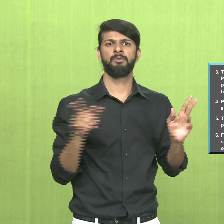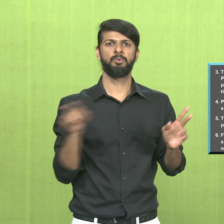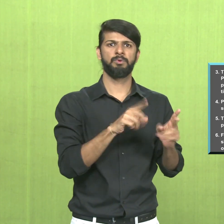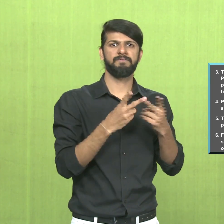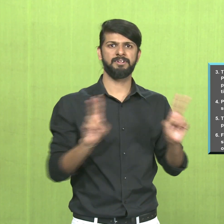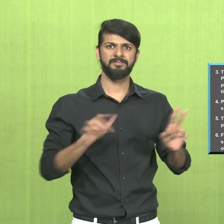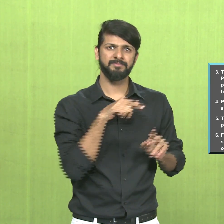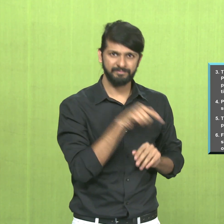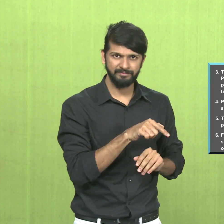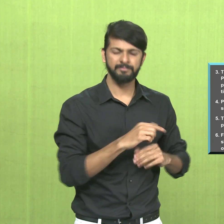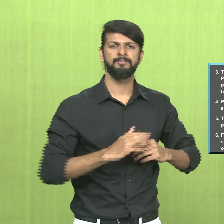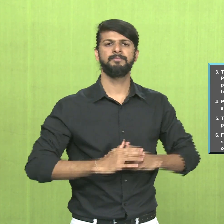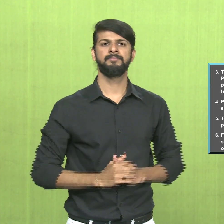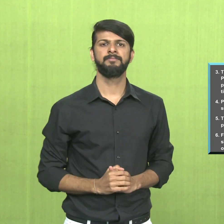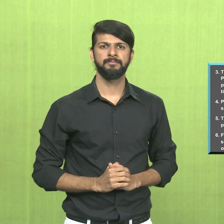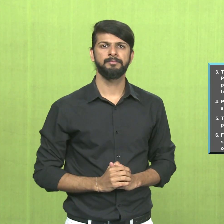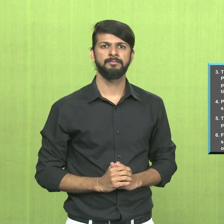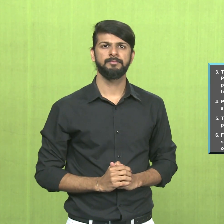are comparatively some common techniques.